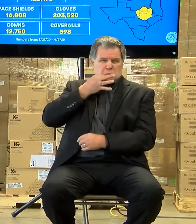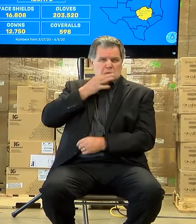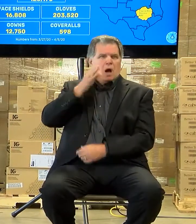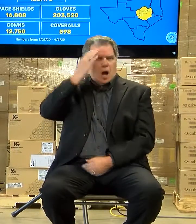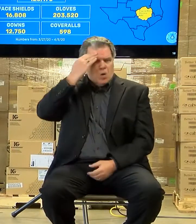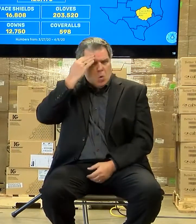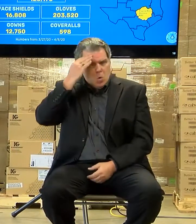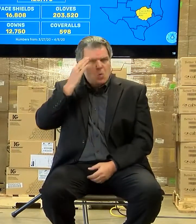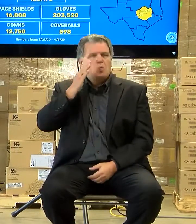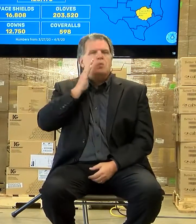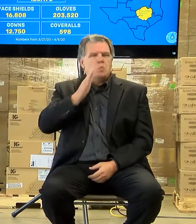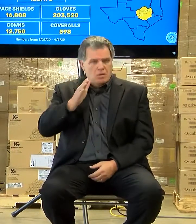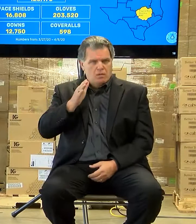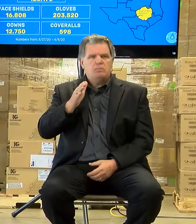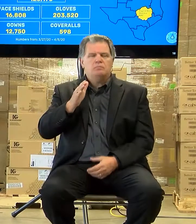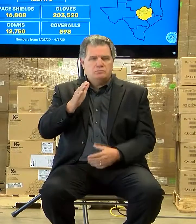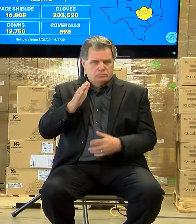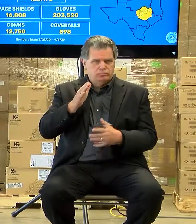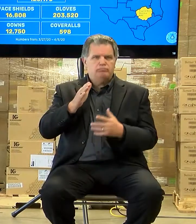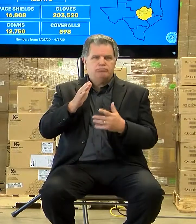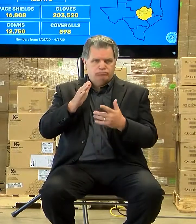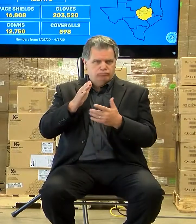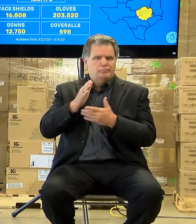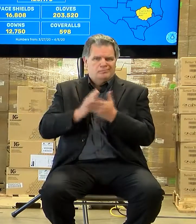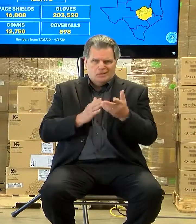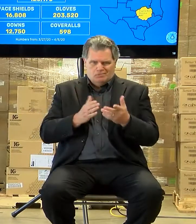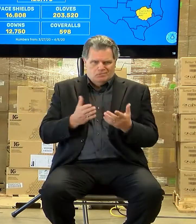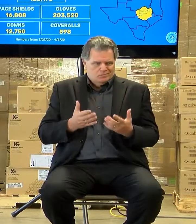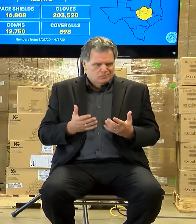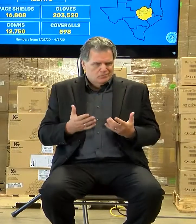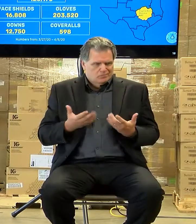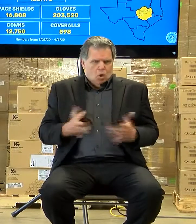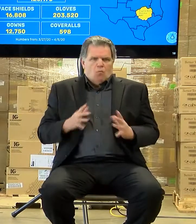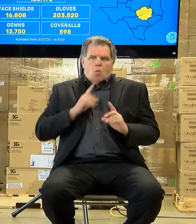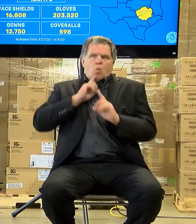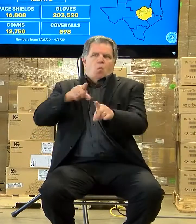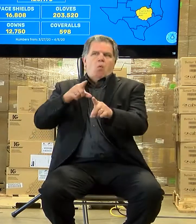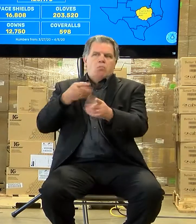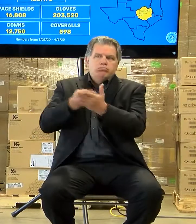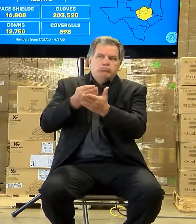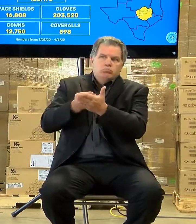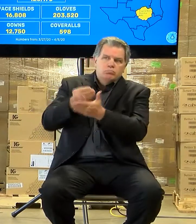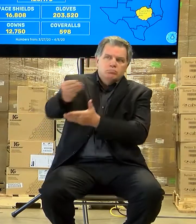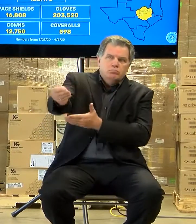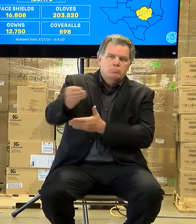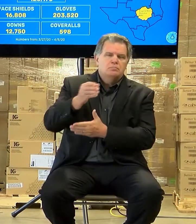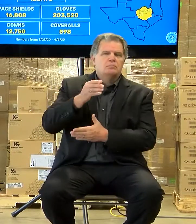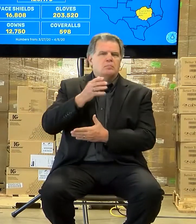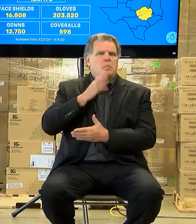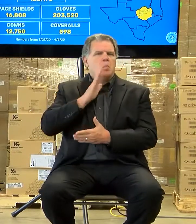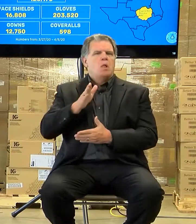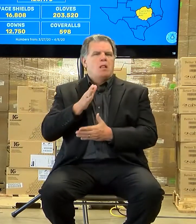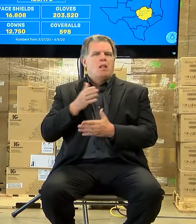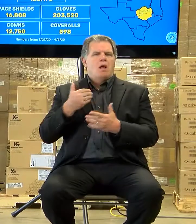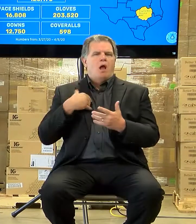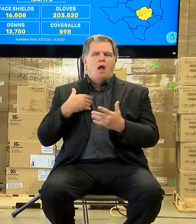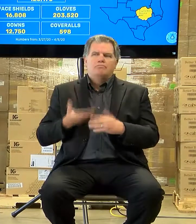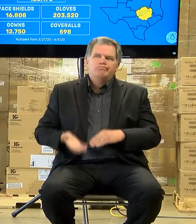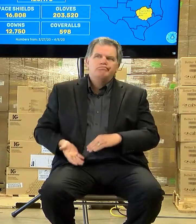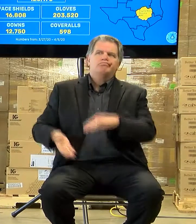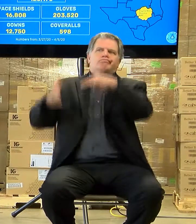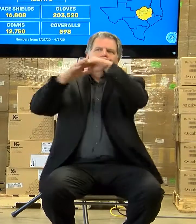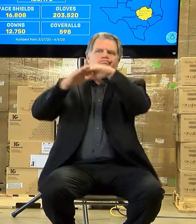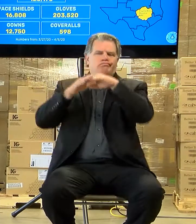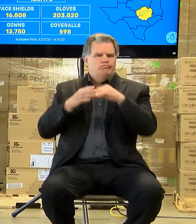know purchase orders that are out as we speak right now that could lead to a very substantial